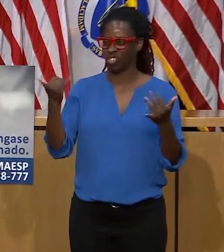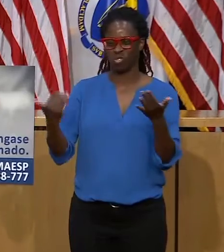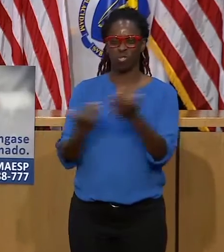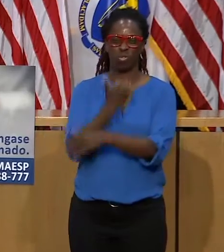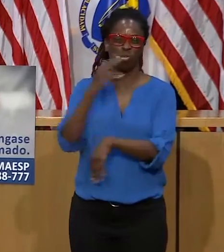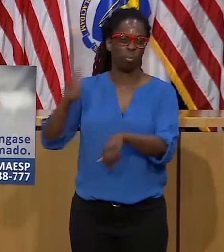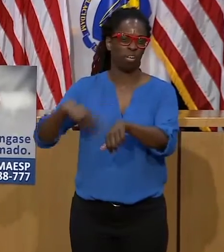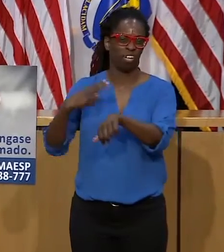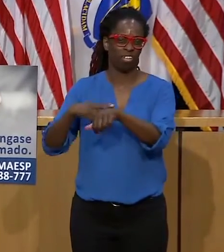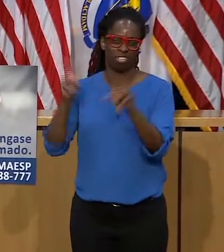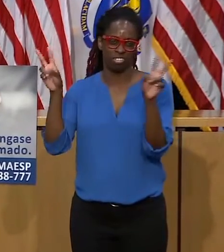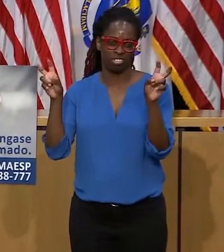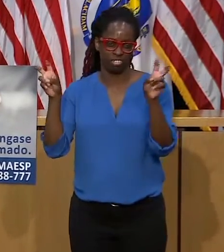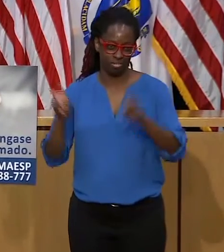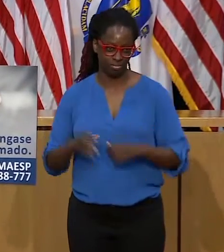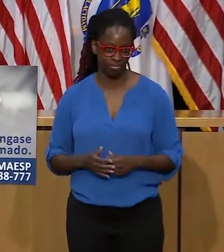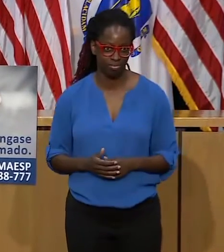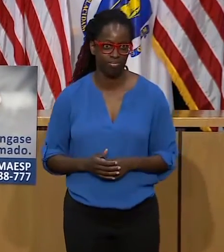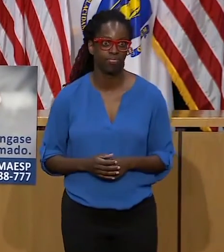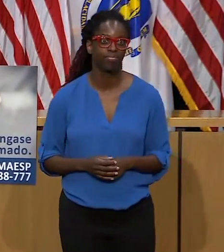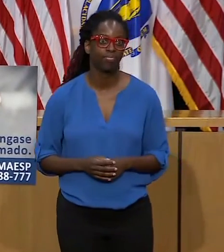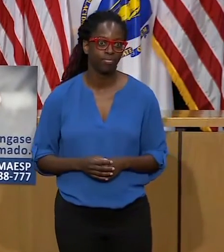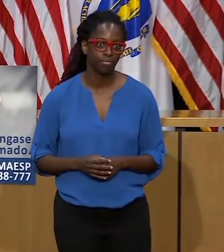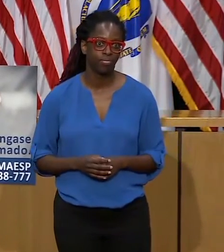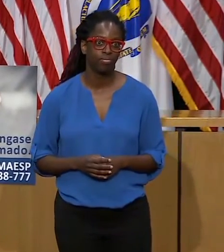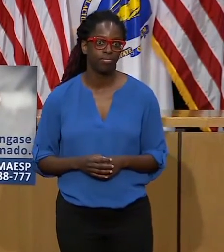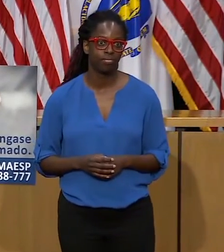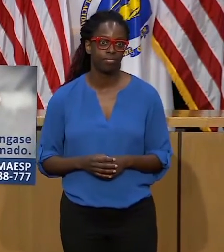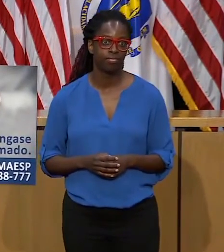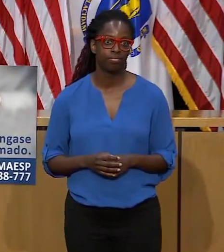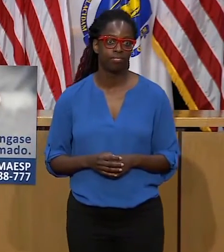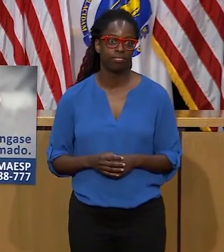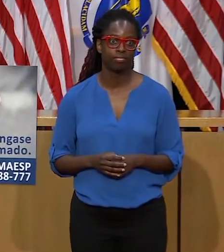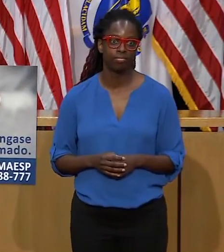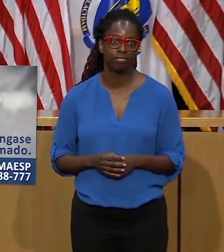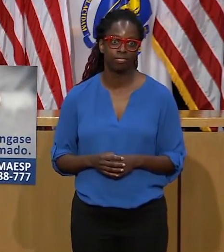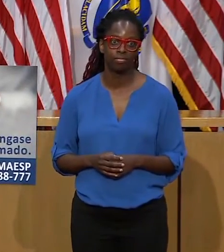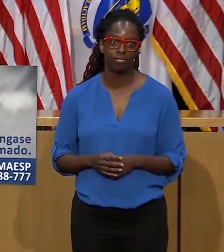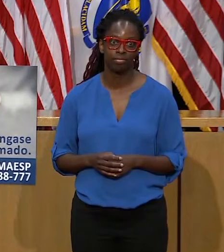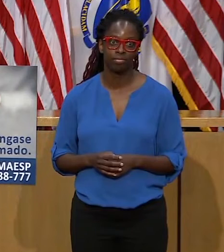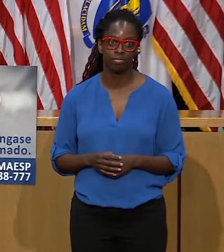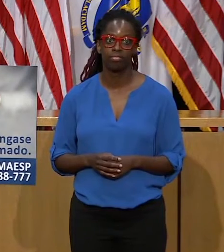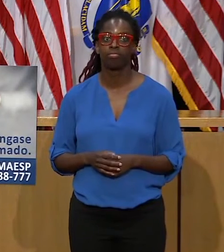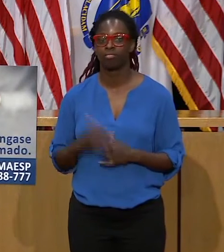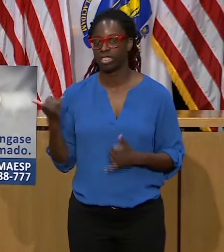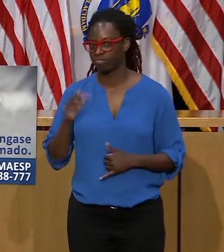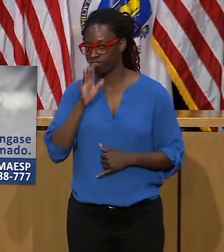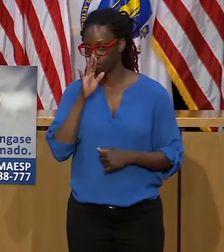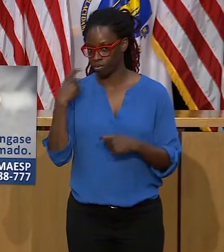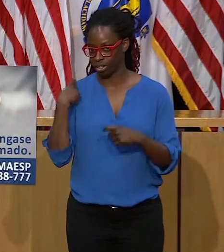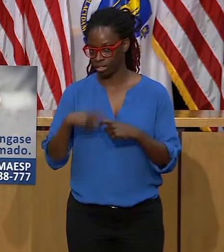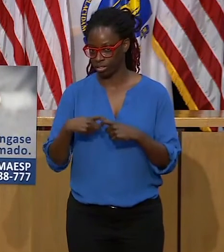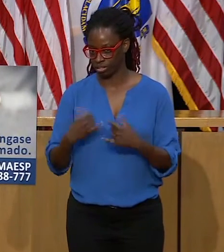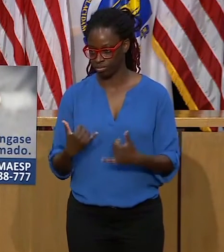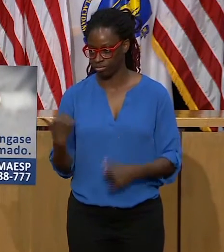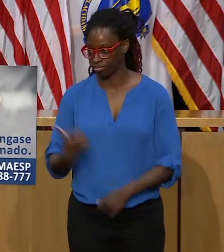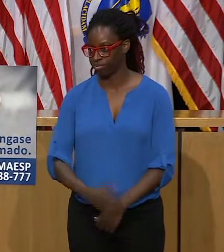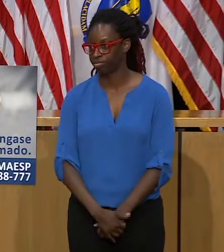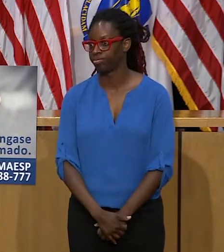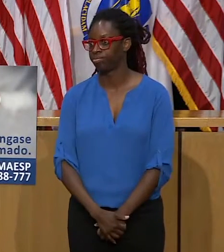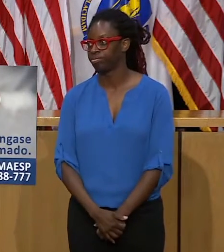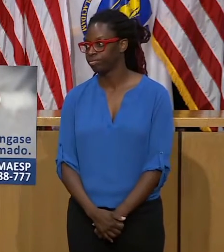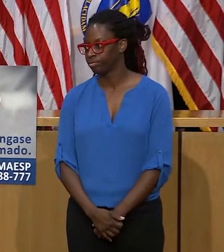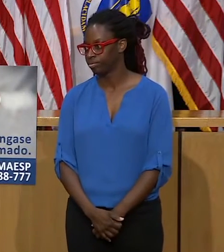speak on behalf of the Latino community in Spanish. Muy buenas tardes a todos los